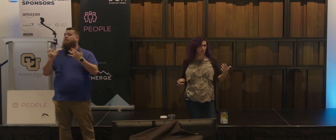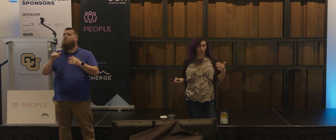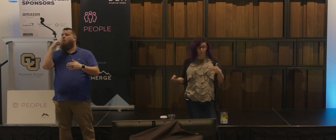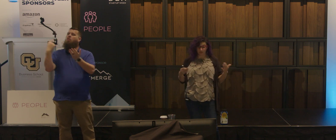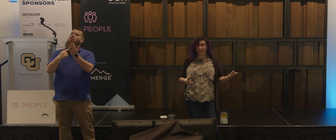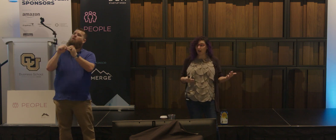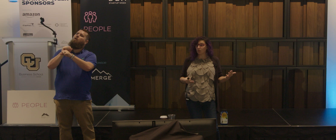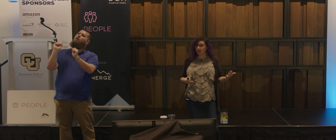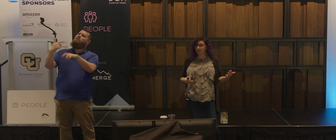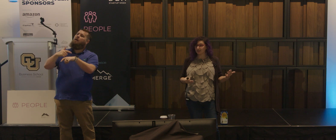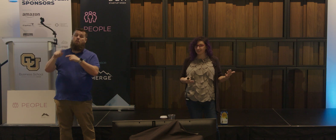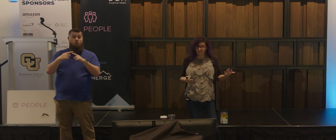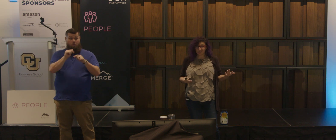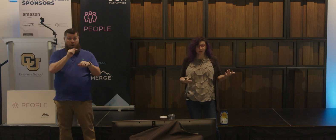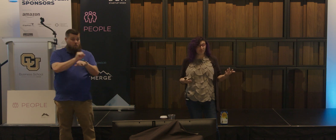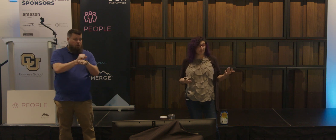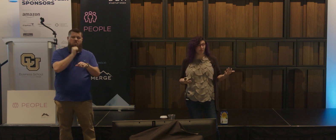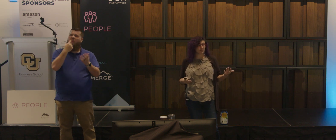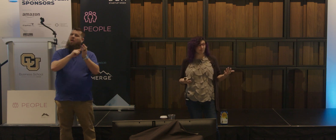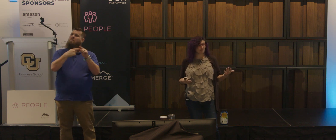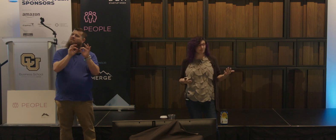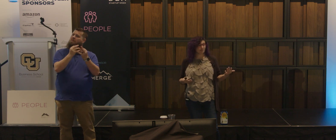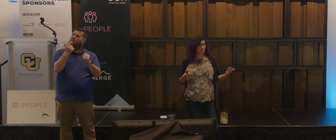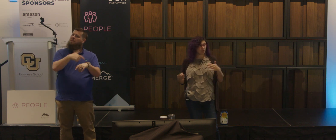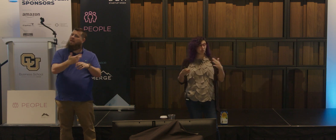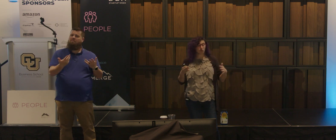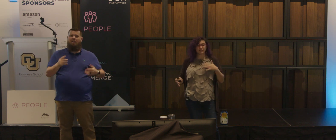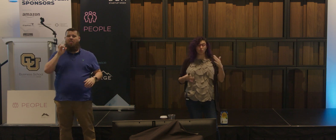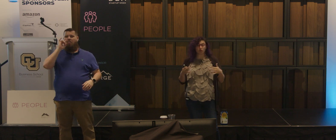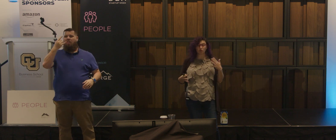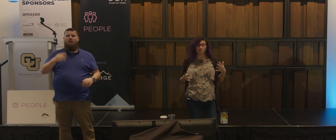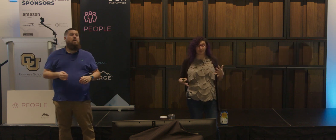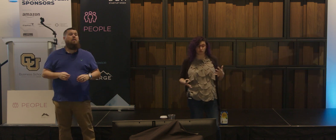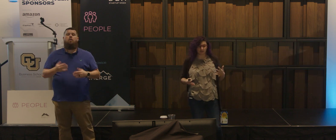time. When you're at work, don't talk about the family the whole time. You know, so